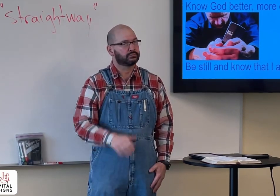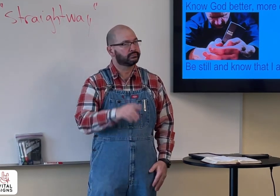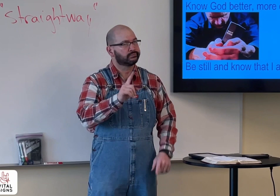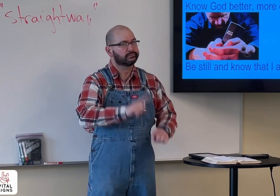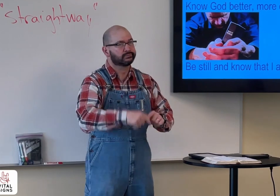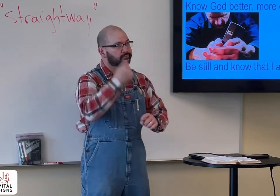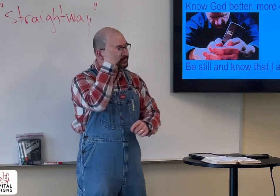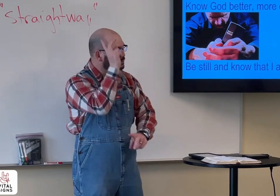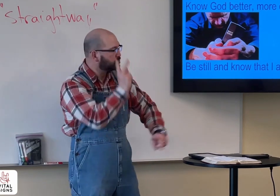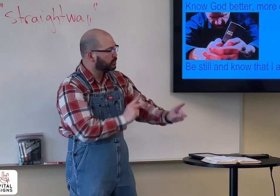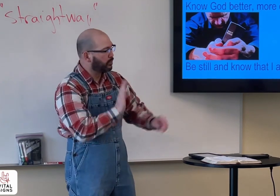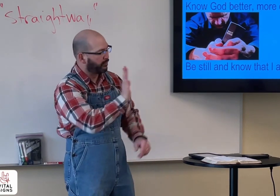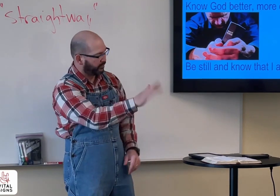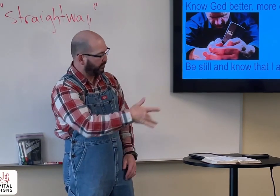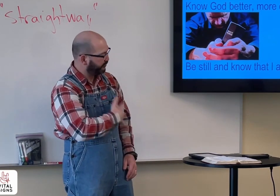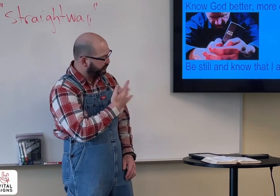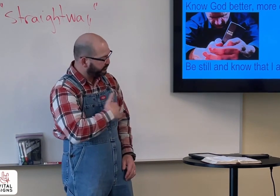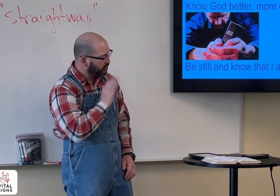robot. See other people